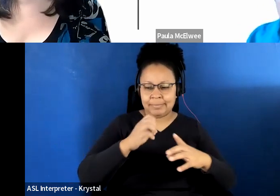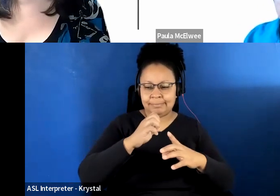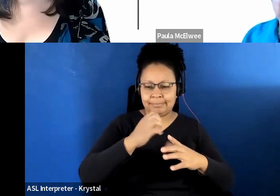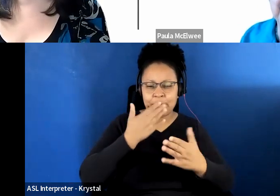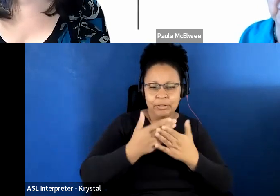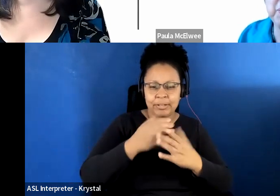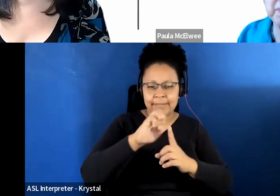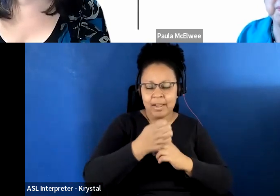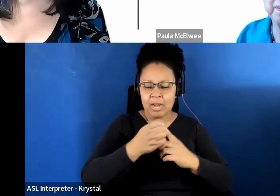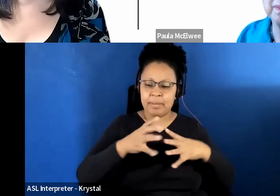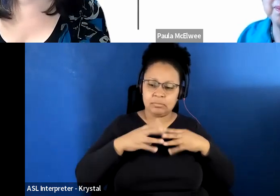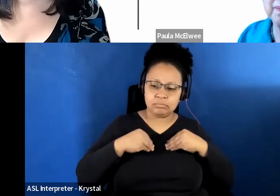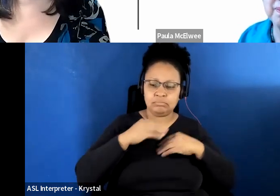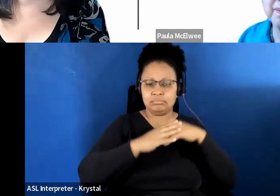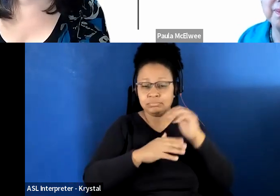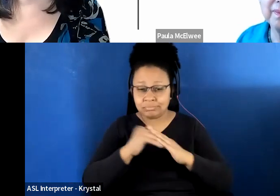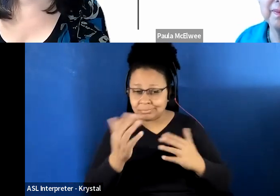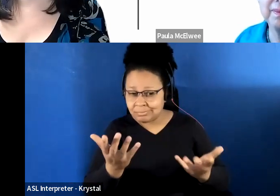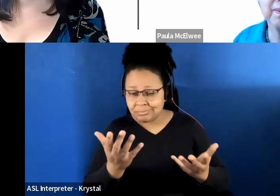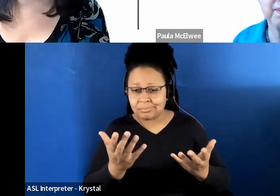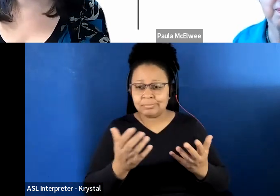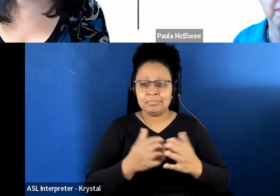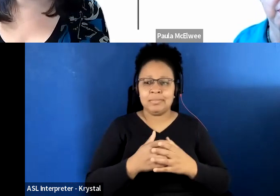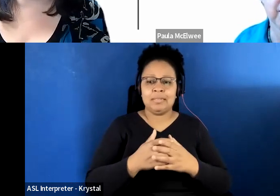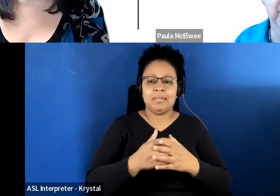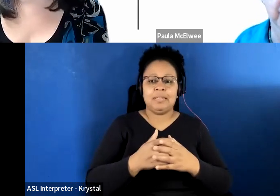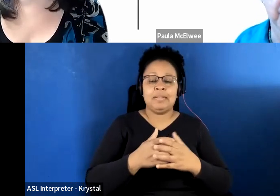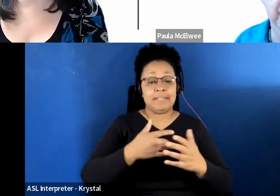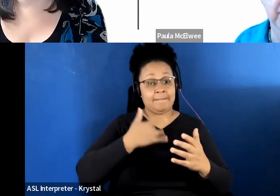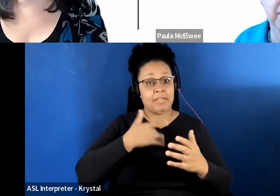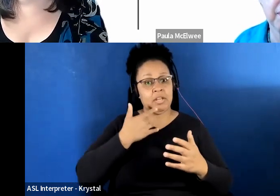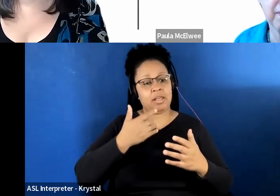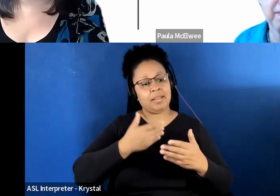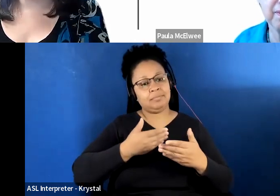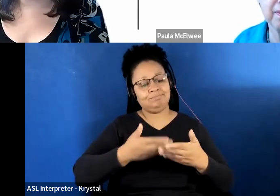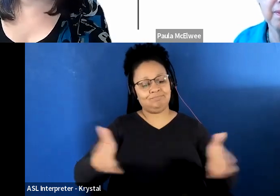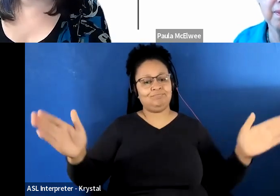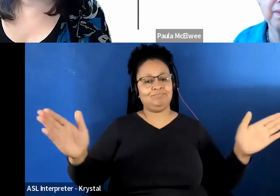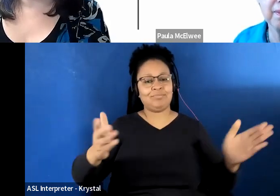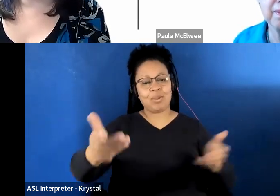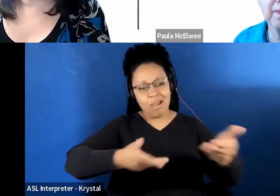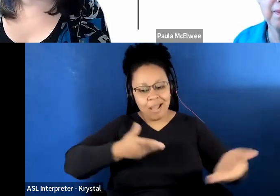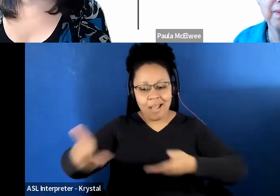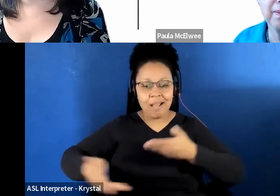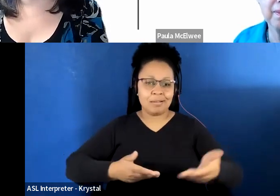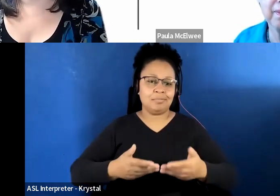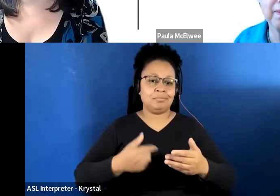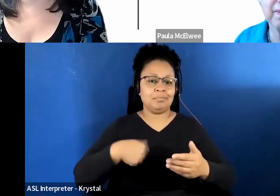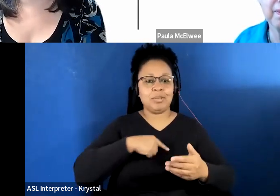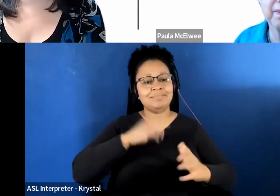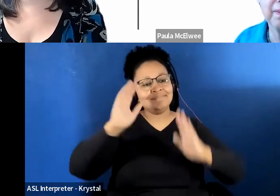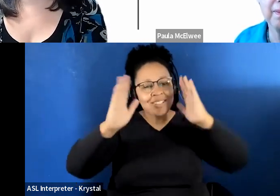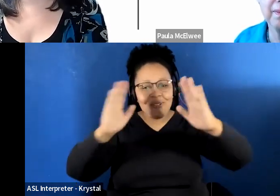Yeah, so for us that it feels welcoming, that we greet everyone that comes in. We